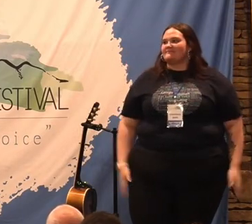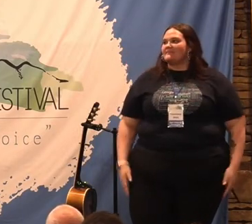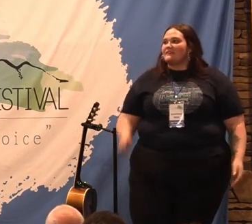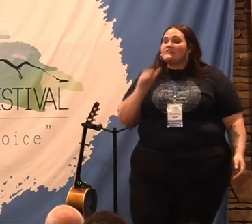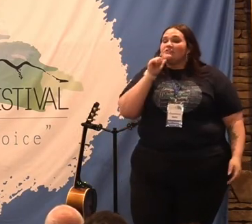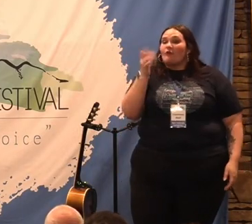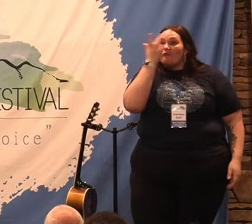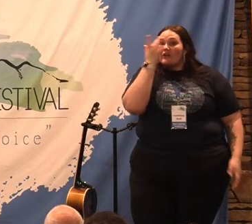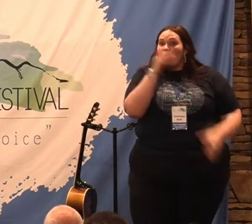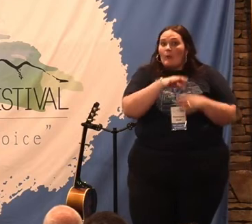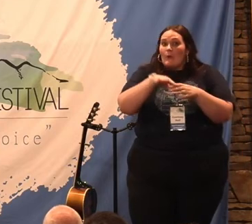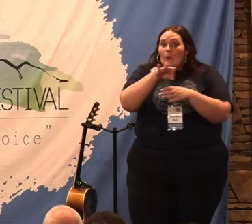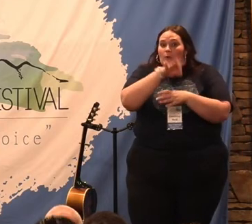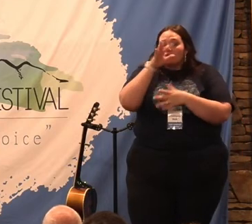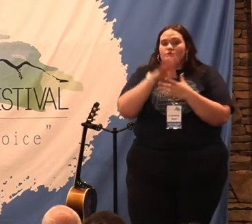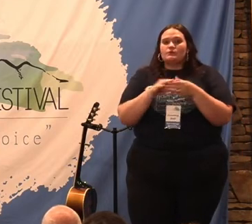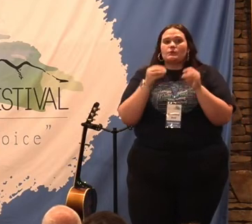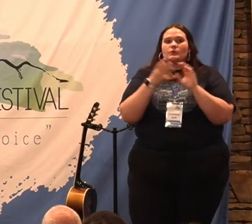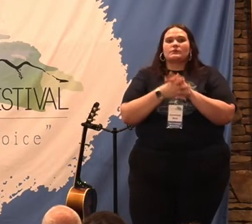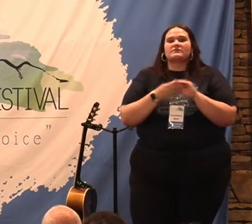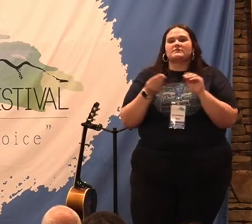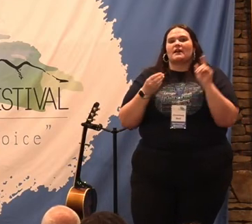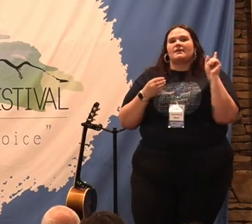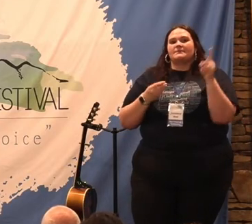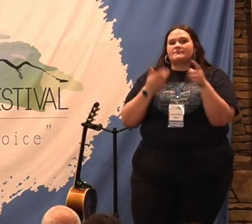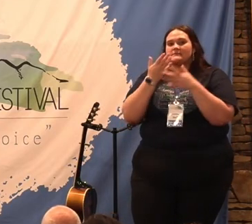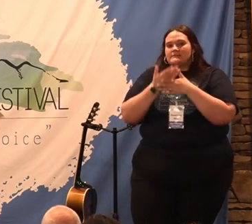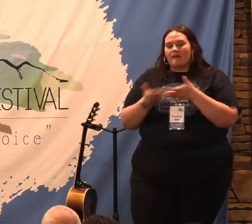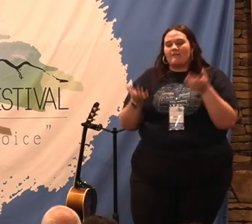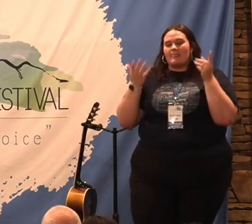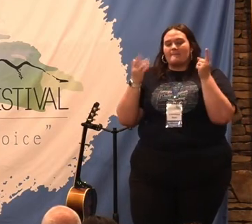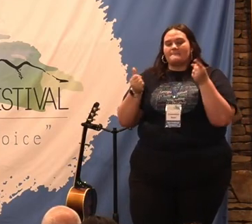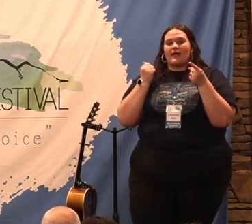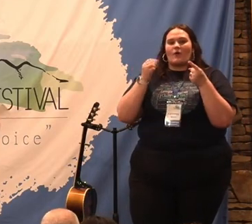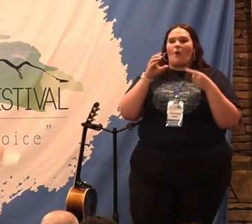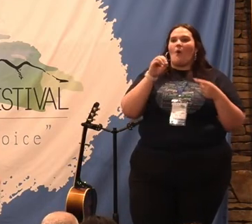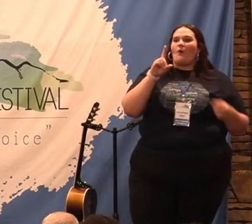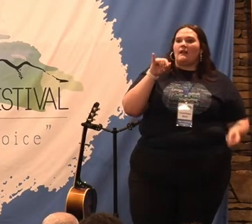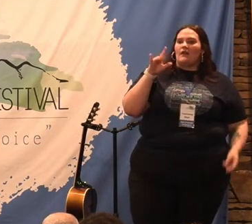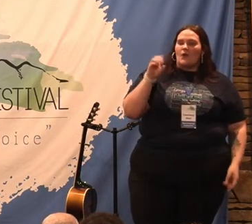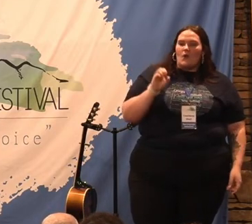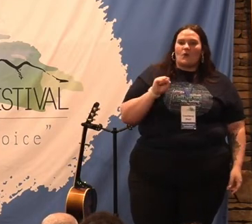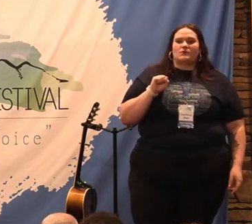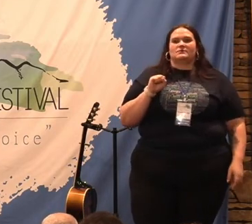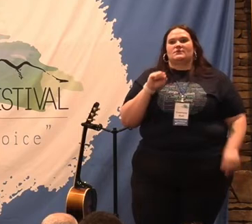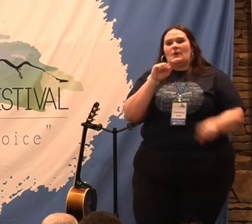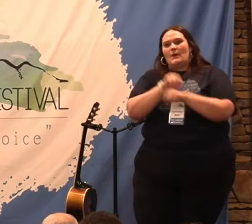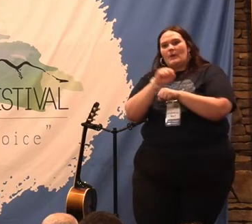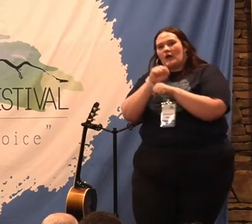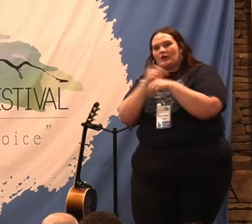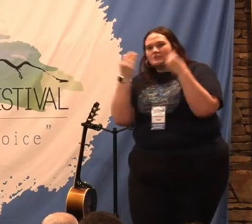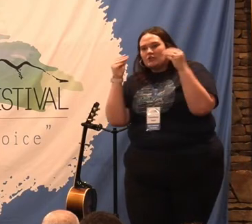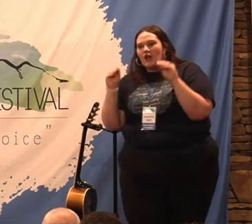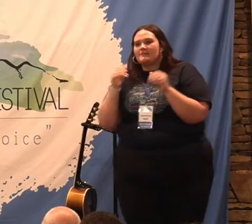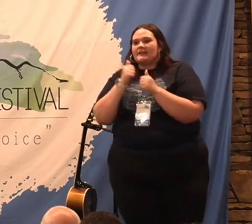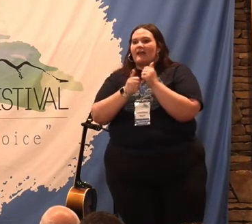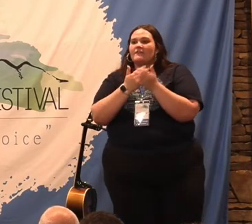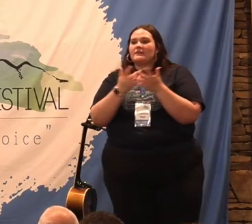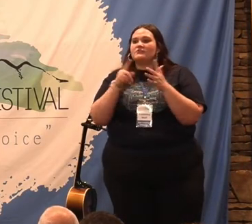Get the ghost stories, the merchandise in the back, the oleos and the workshops, everything starting again in the